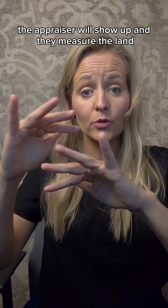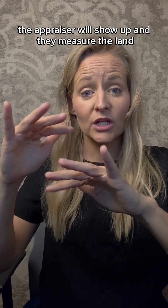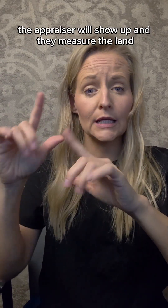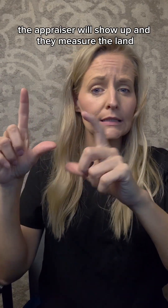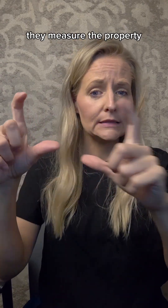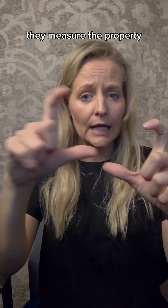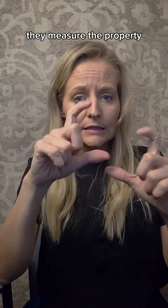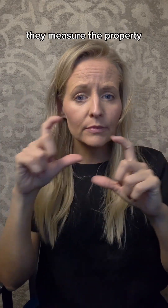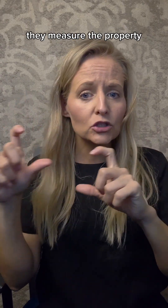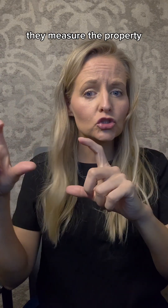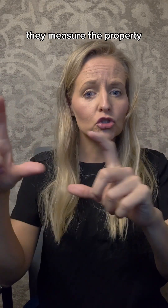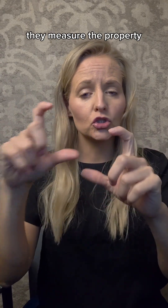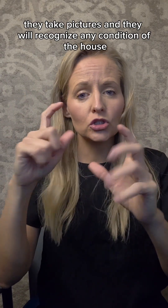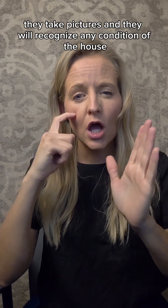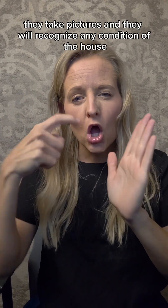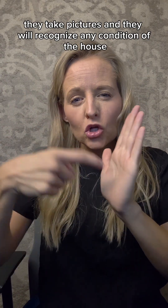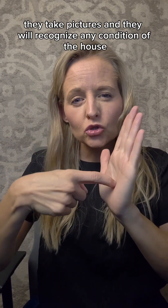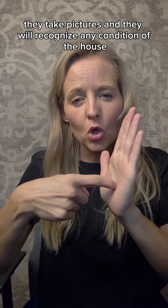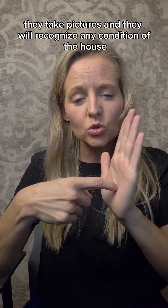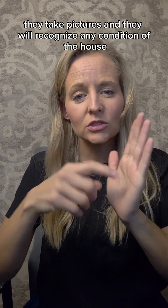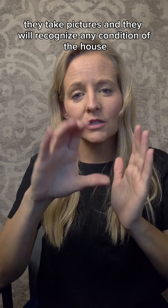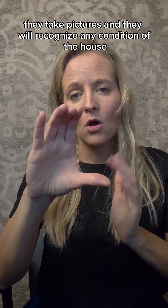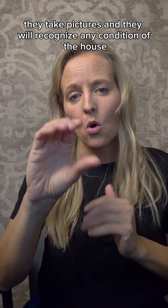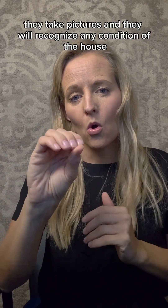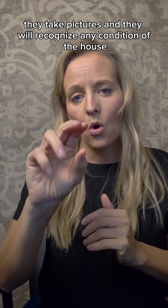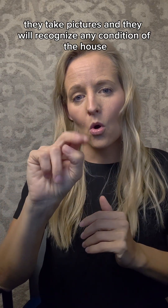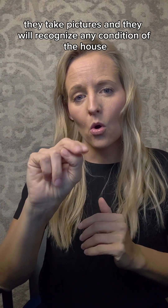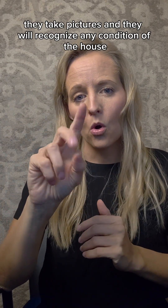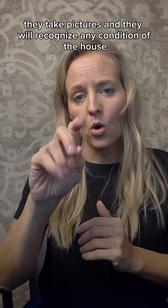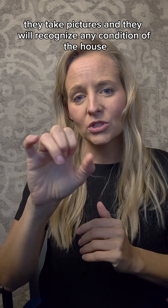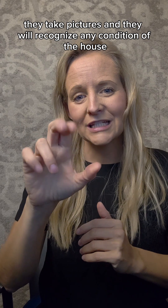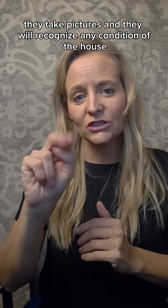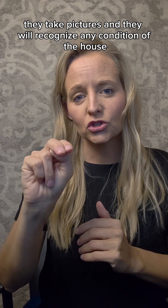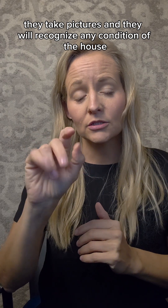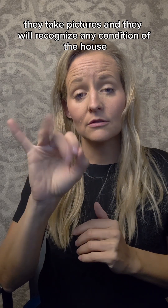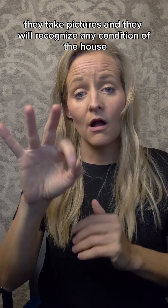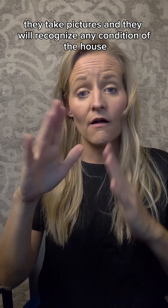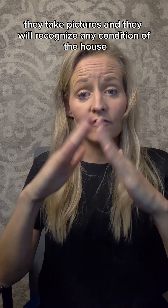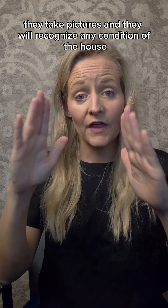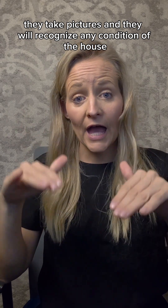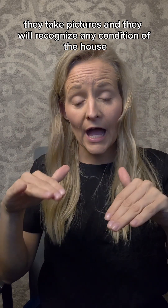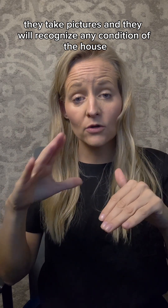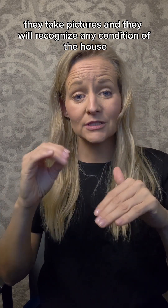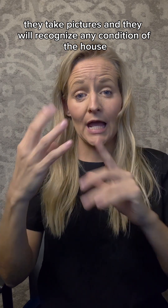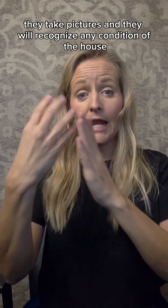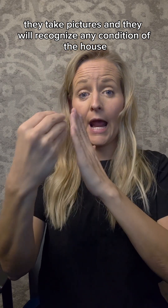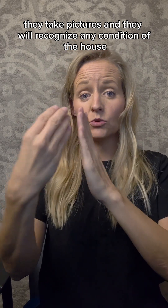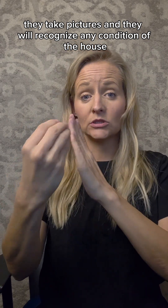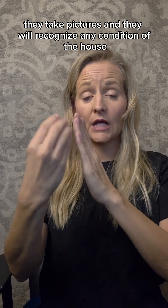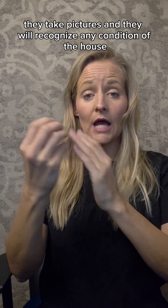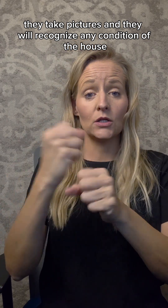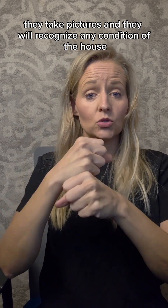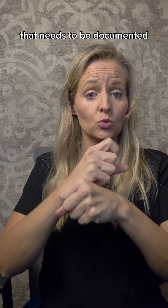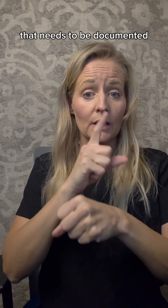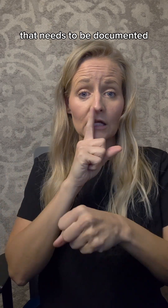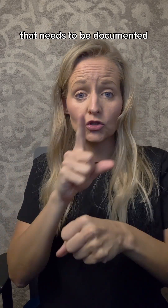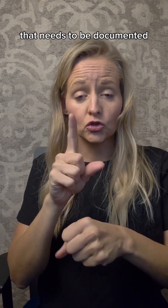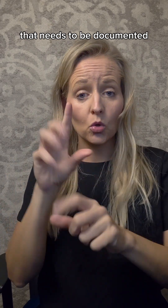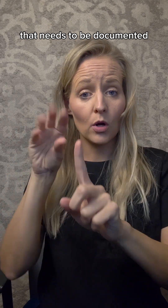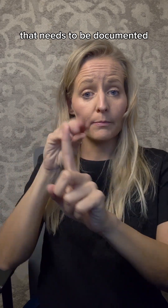land, they measure the property, they take pictures, and they will recognize any condition of the house that needs to be documented